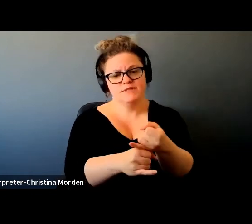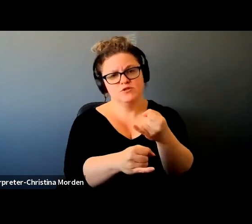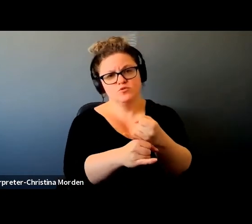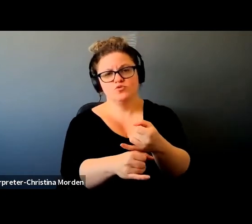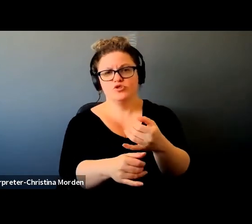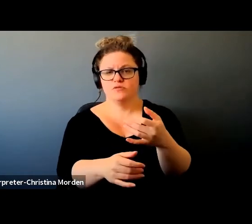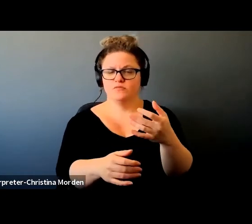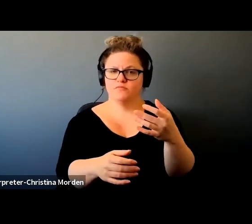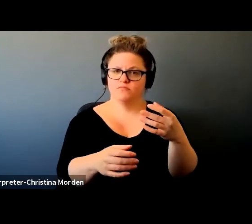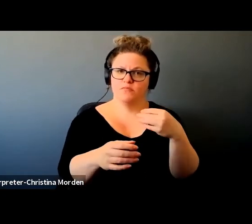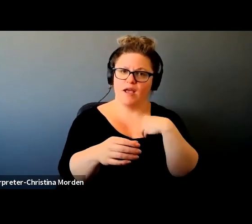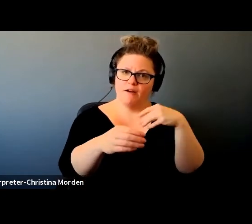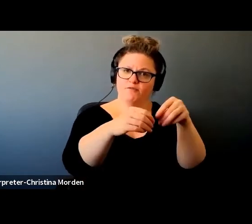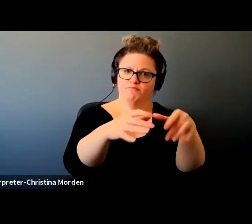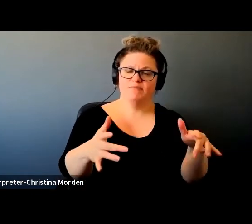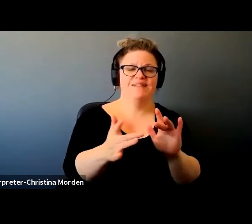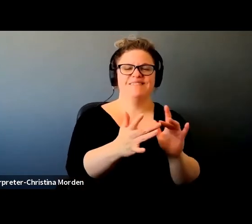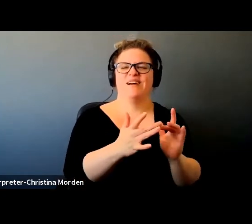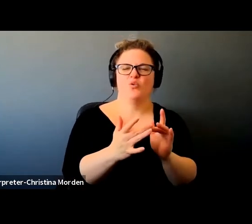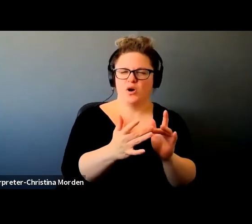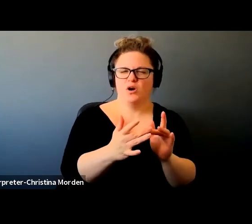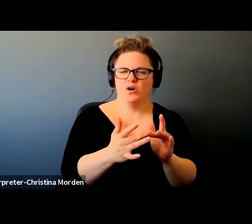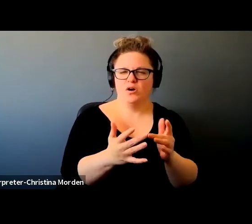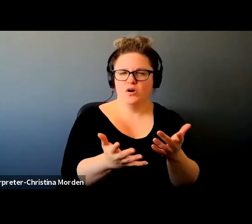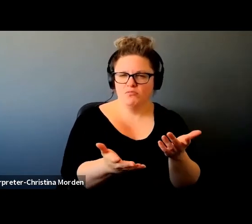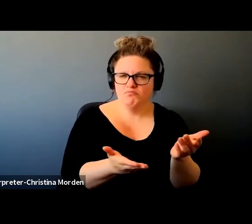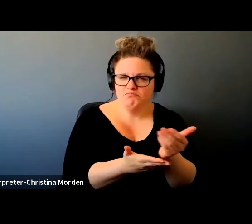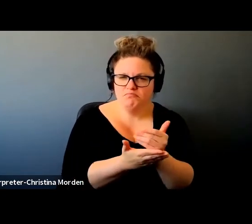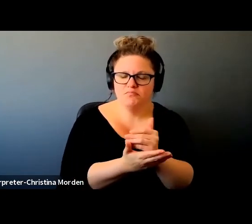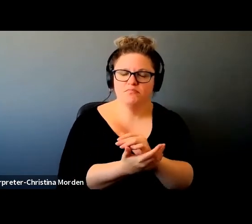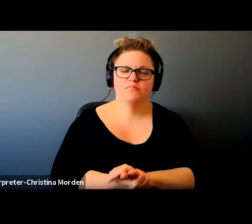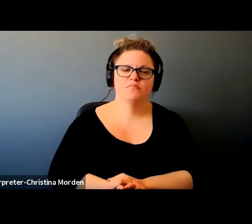professional network to support your work.